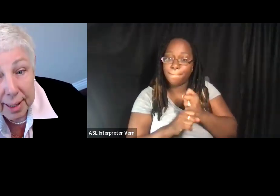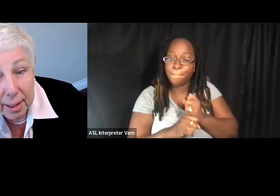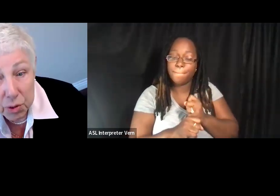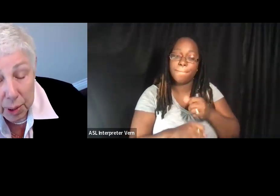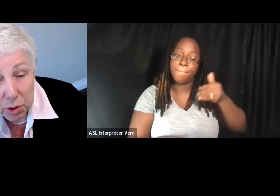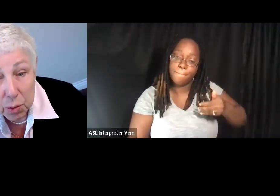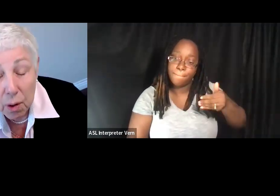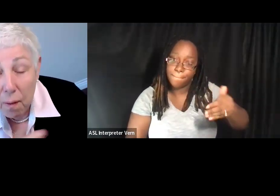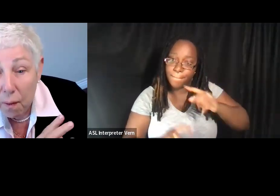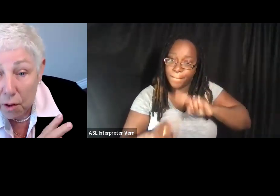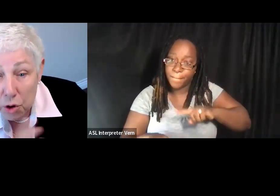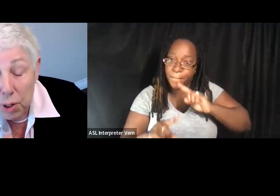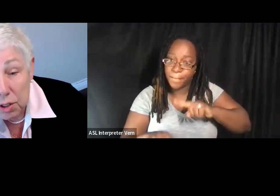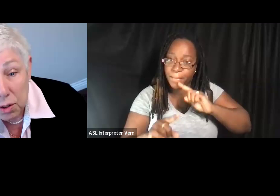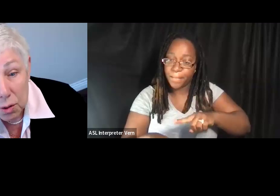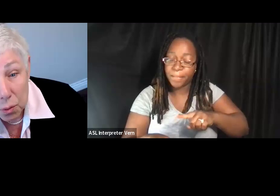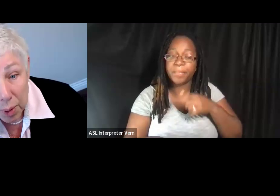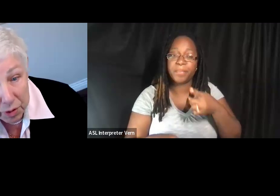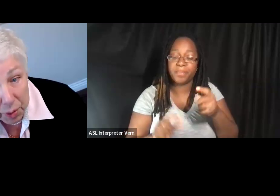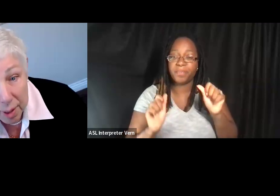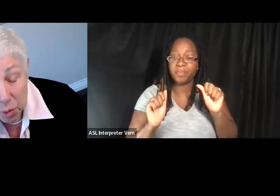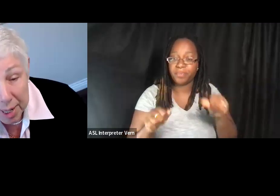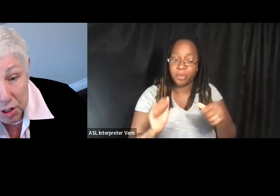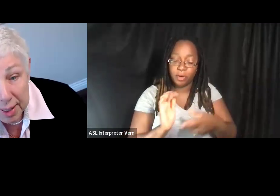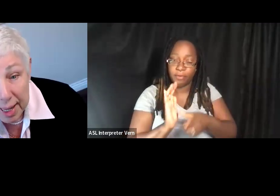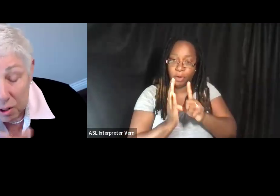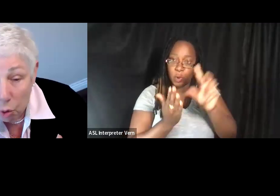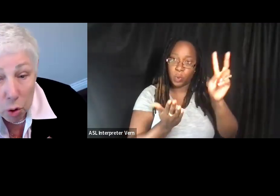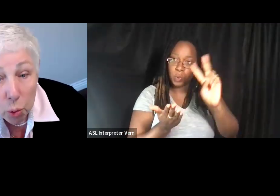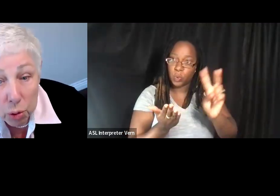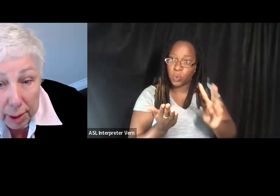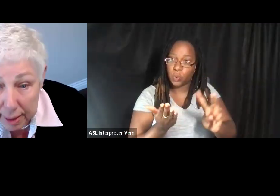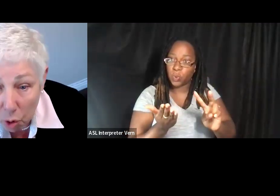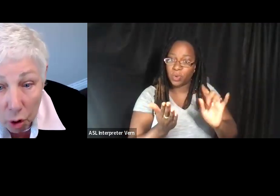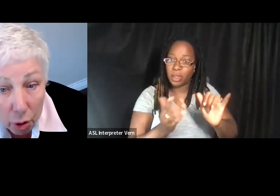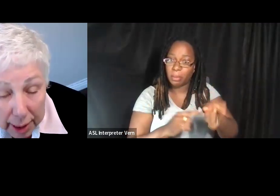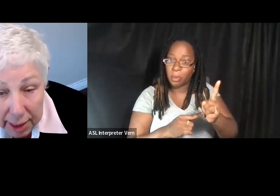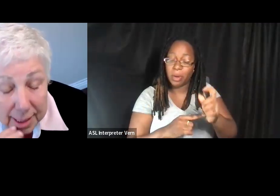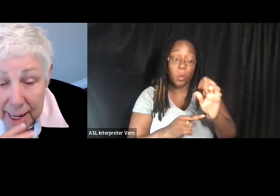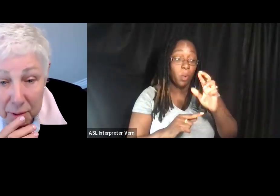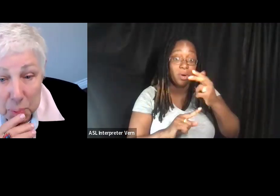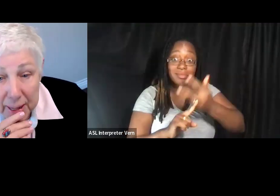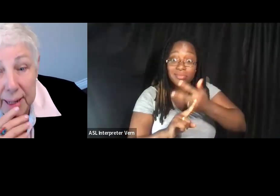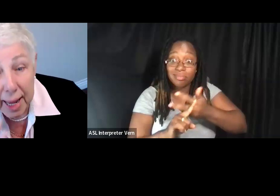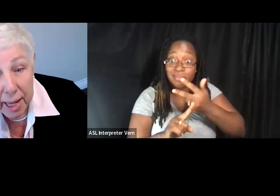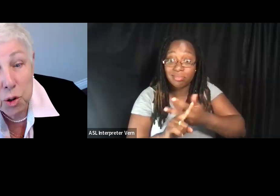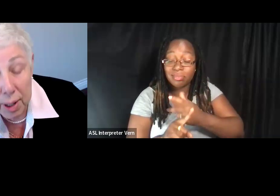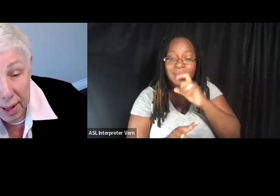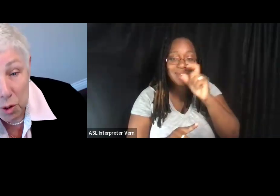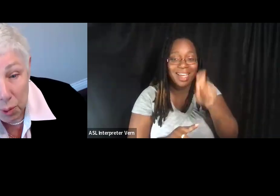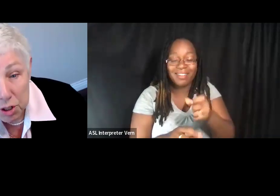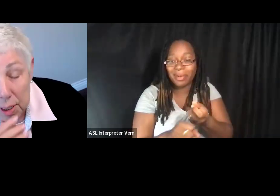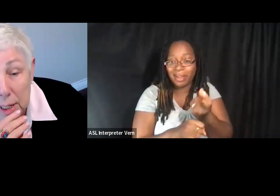your executive director, you can review the information then, or quarterly, or it doesn't have to be an